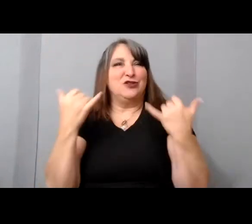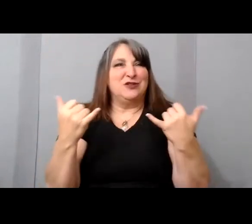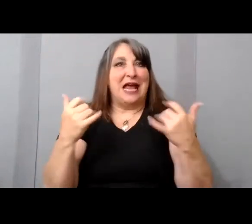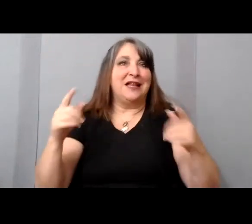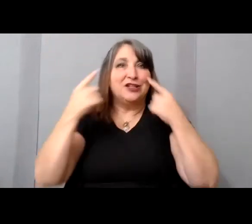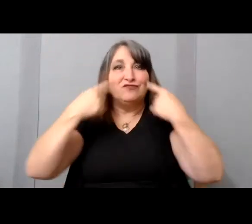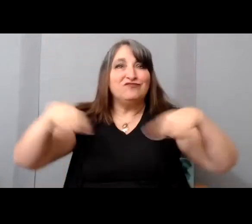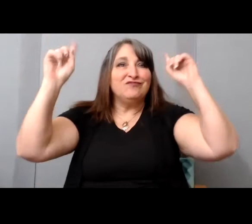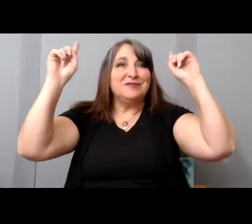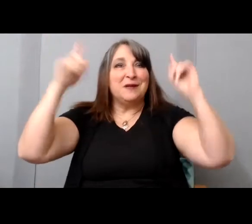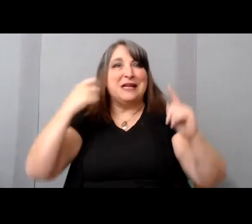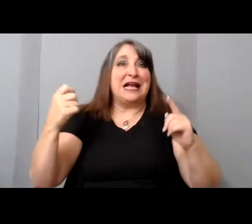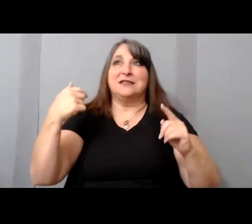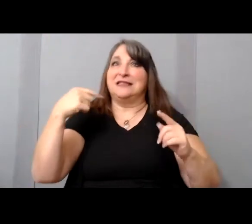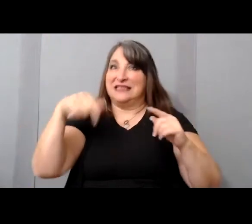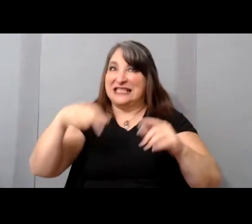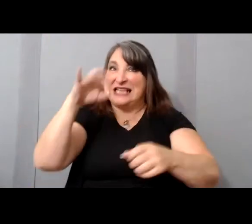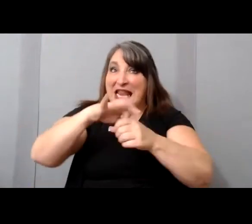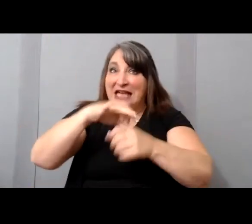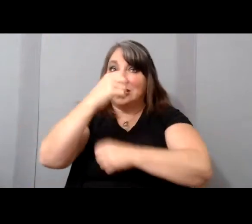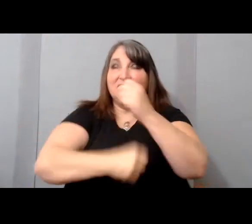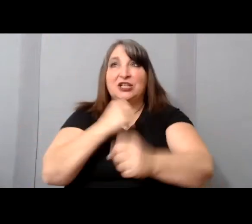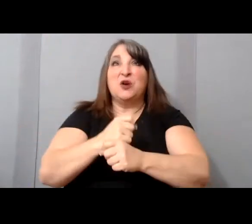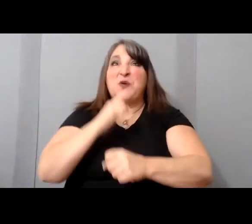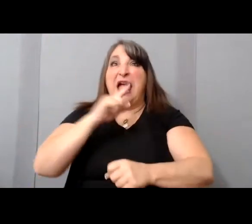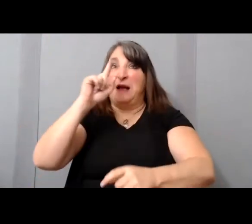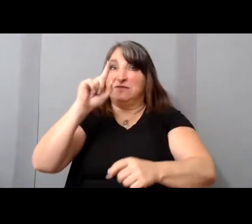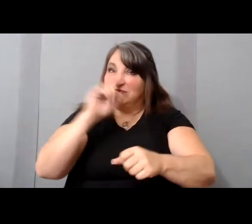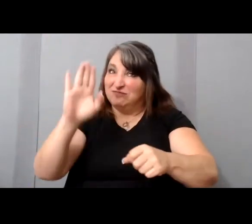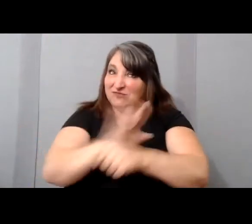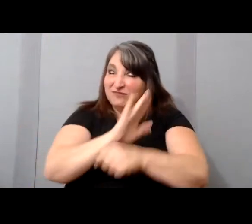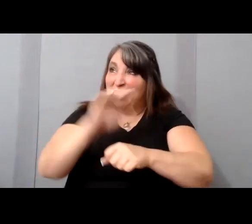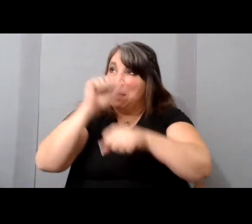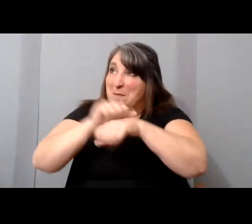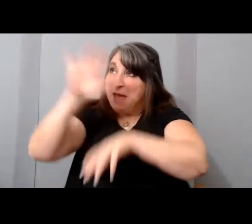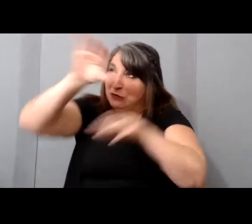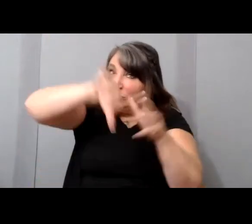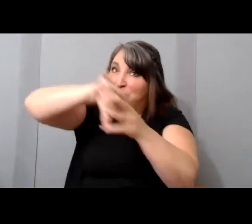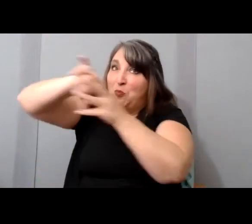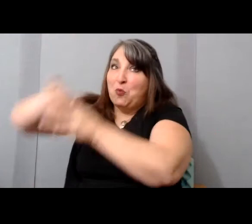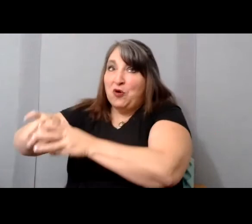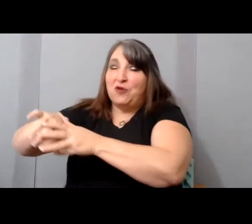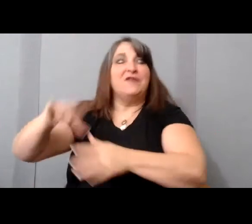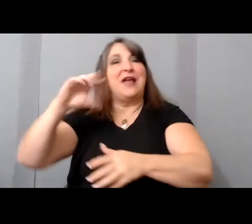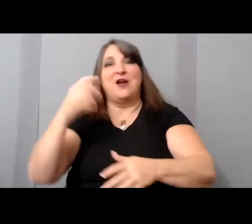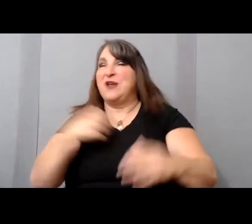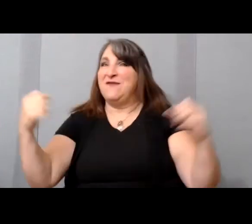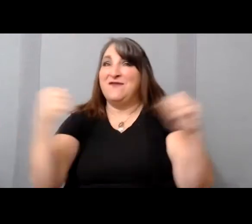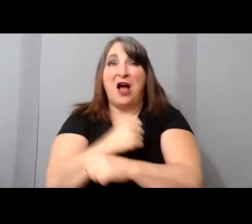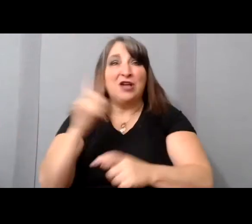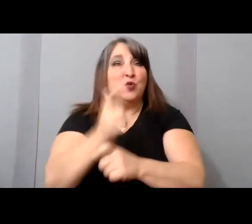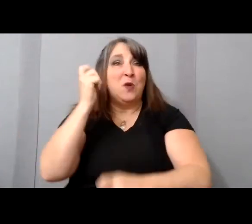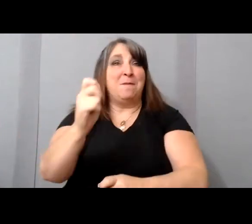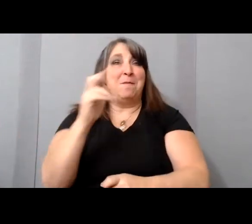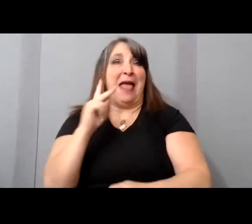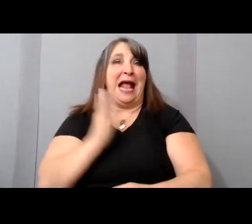moved mountains this election year and unequivocally fought for our values and our lives to win back our country. Together, we had